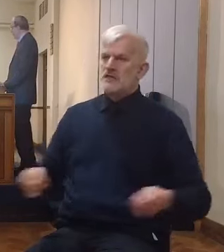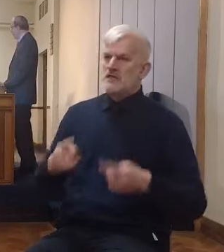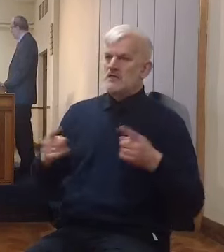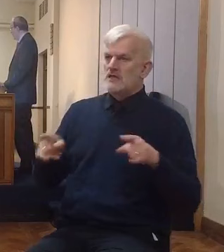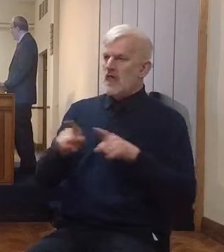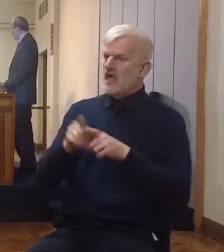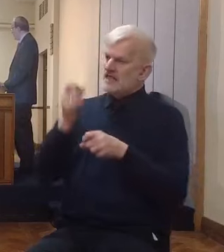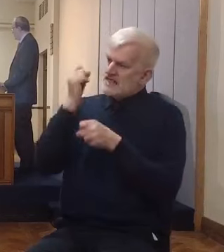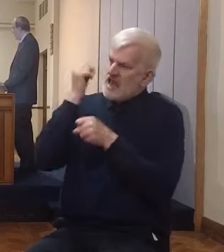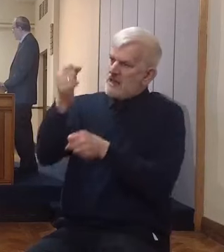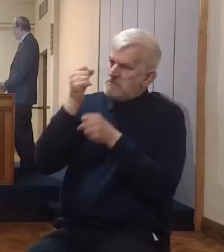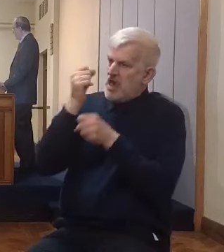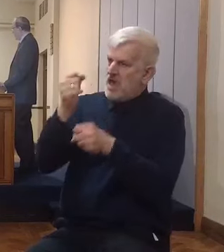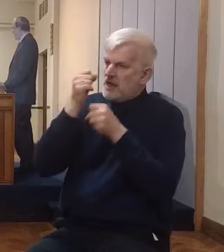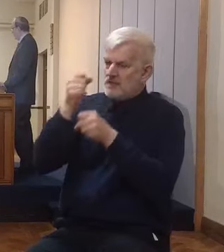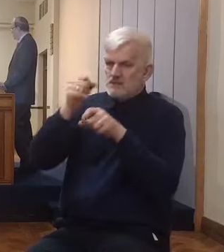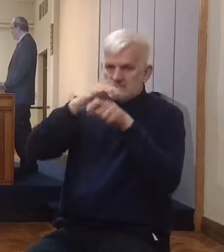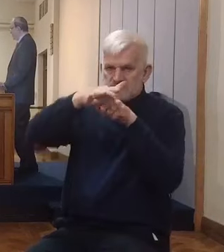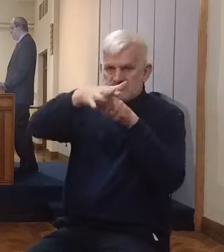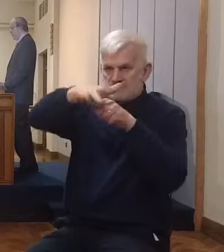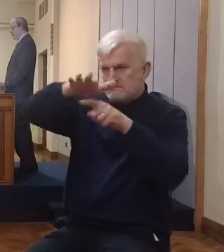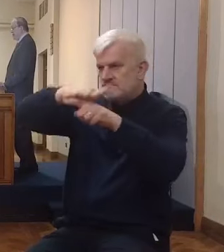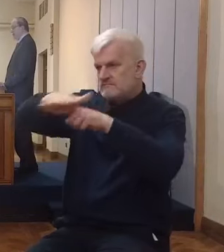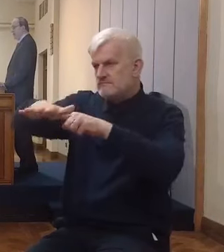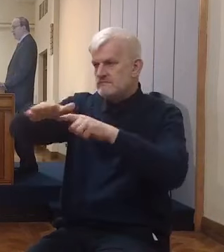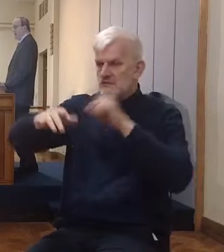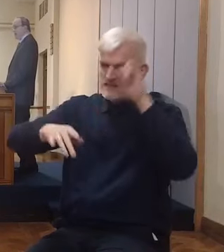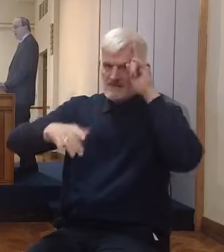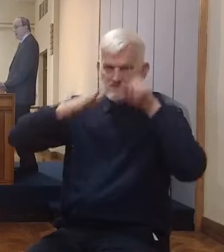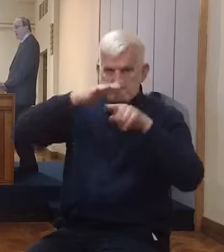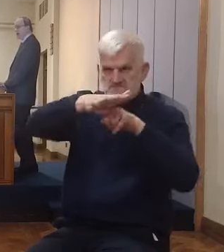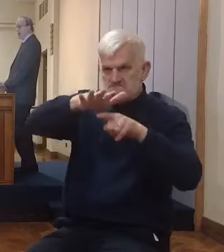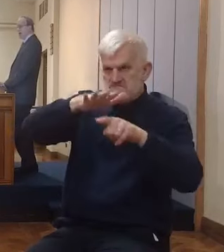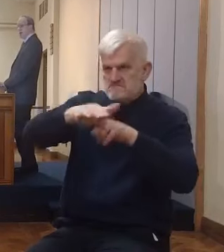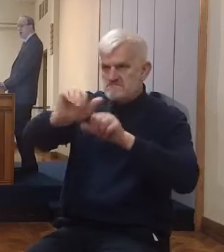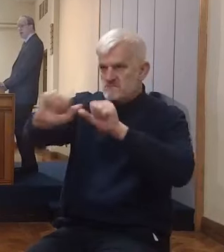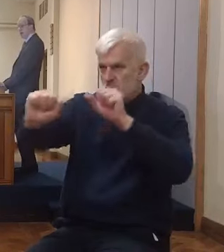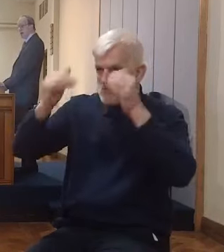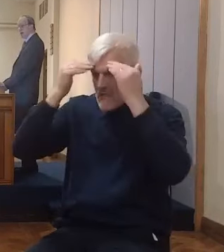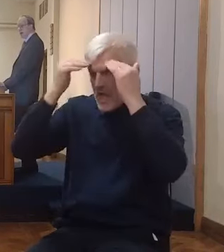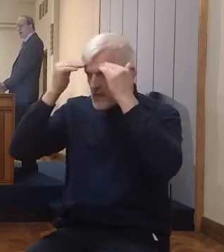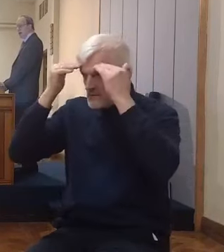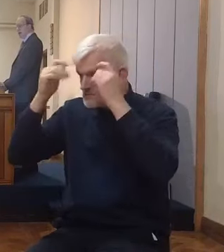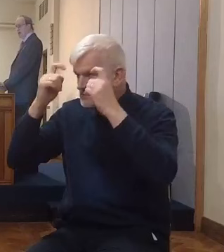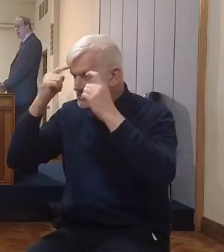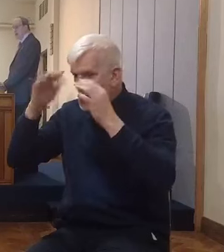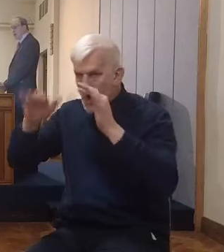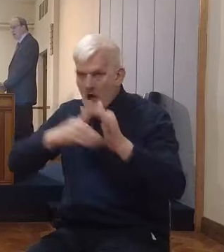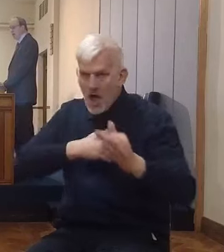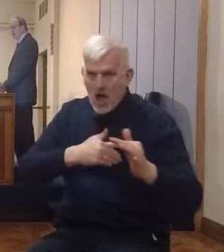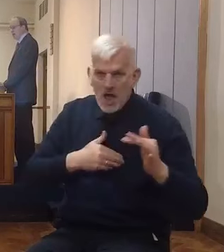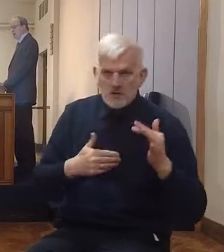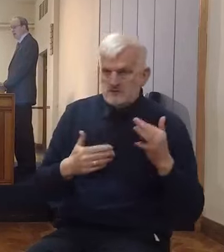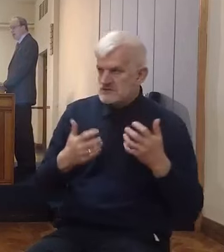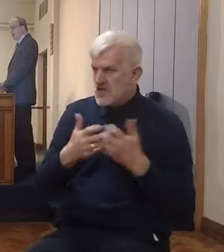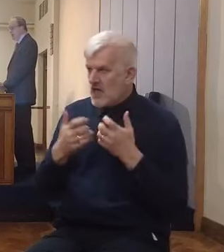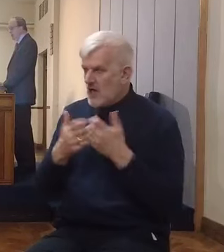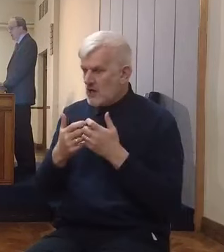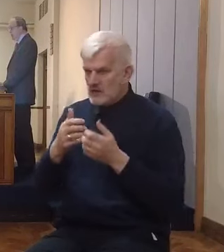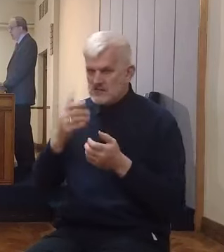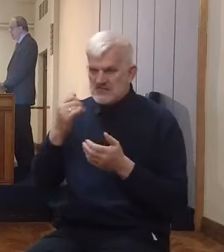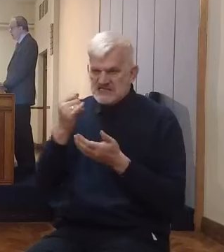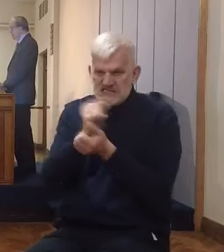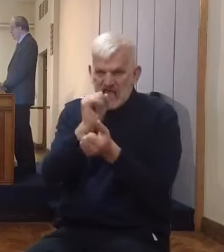minds and hearts of the devil, to use that for the obstruction of thinking, and so on. And